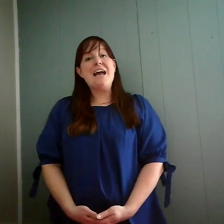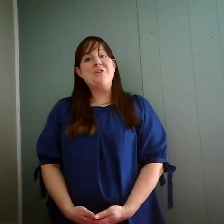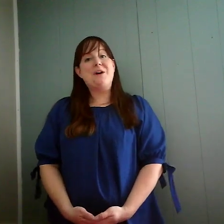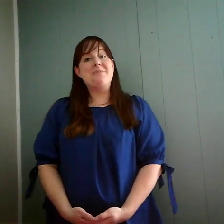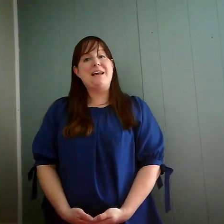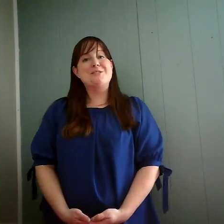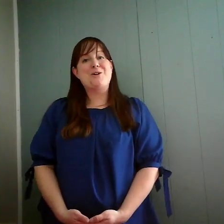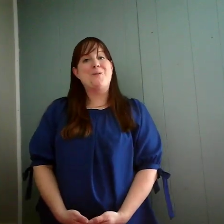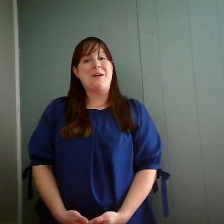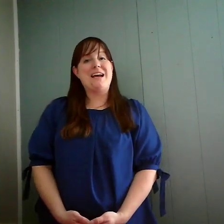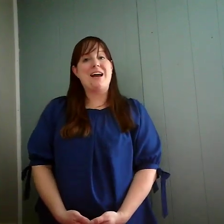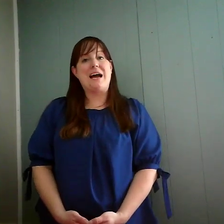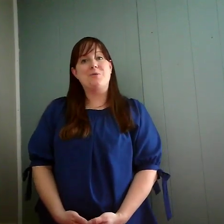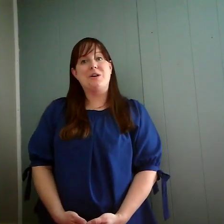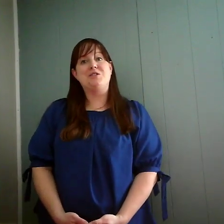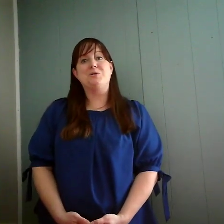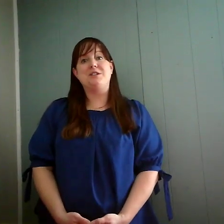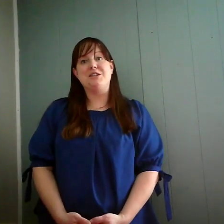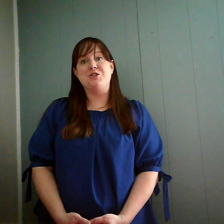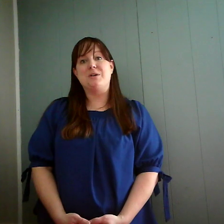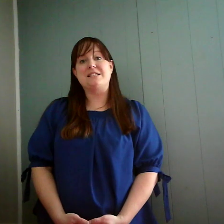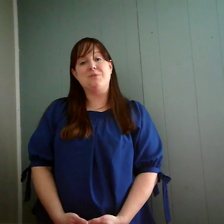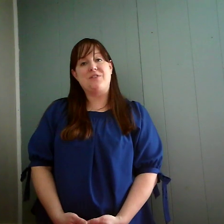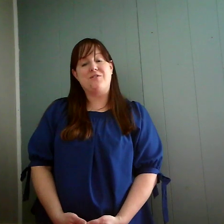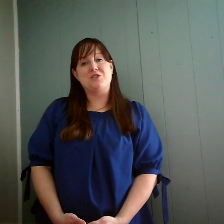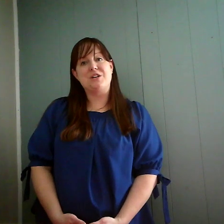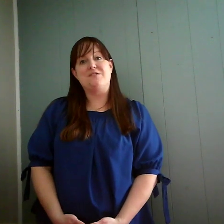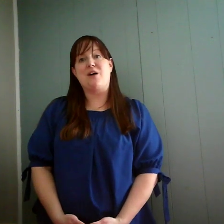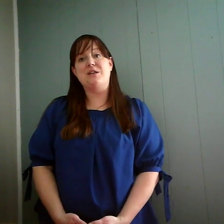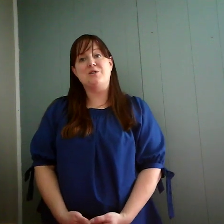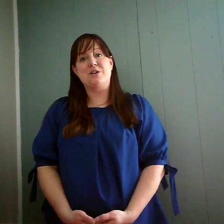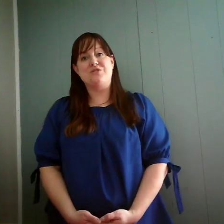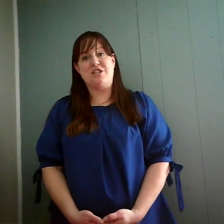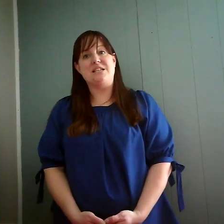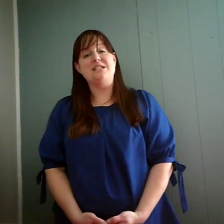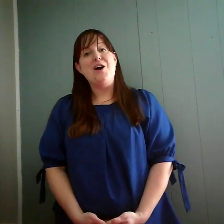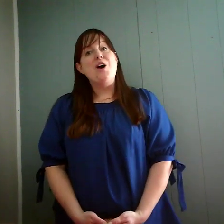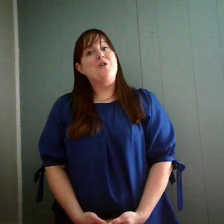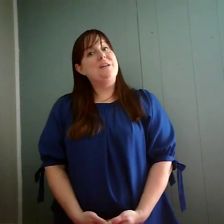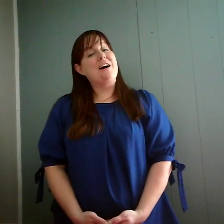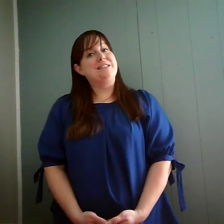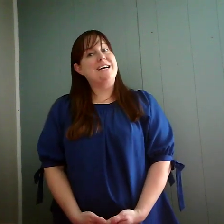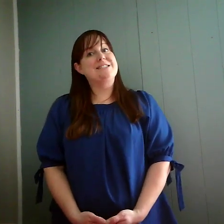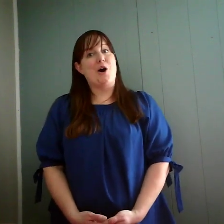Hi everyone, my name is Nicole Barney and I'm going to teach you a simplified version of Tell Me the Stories of Jesus from the LDS